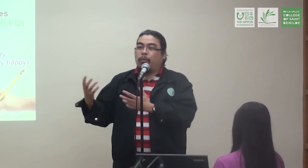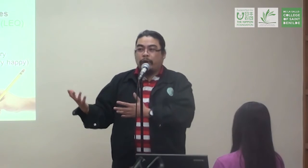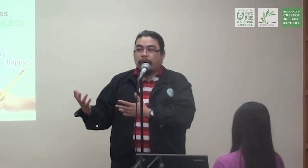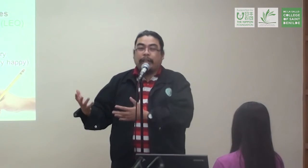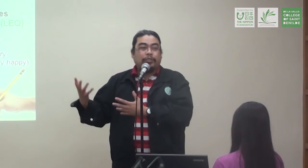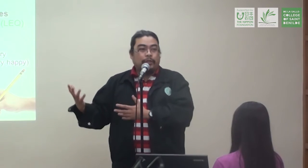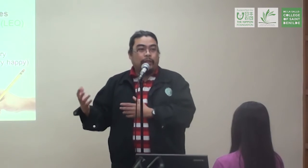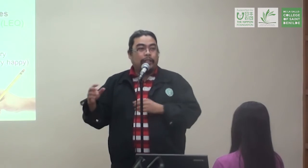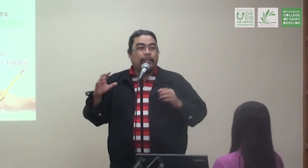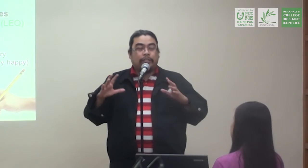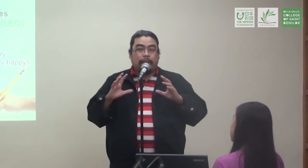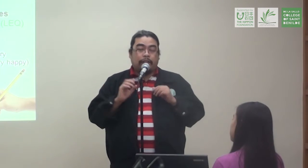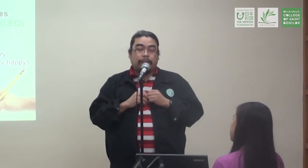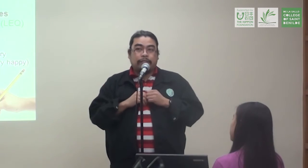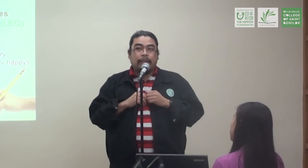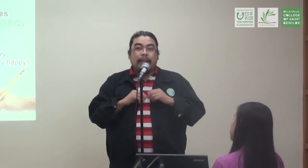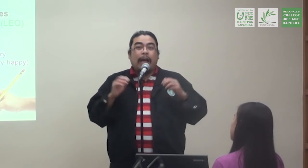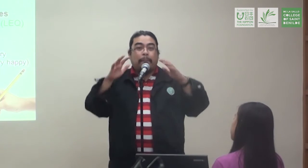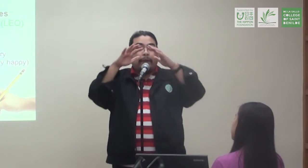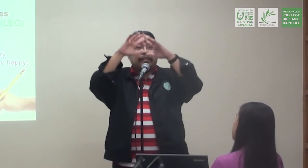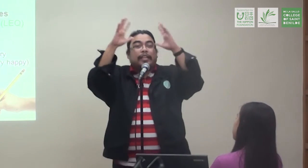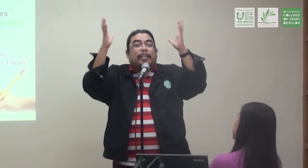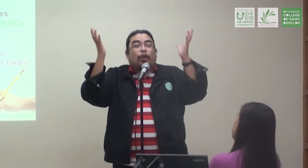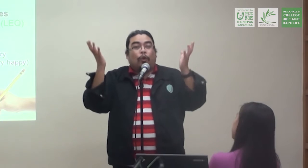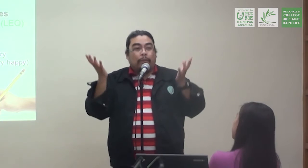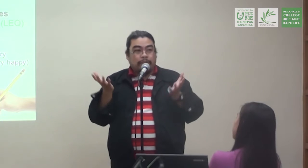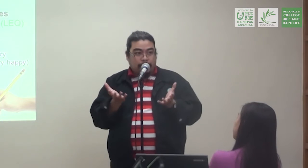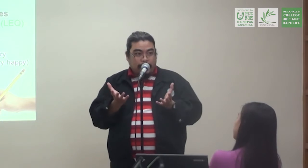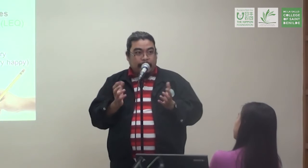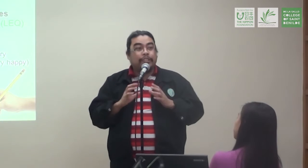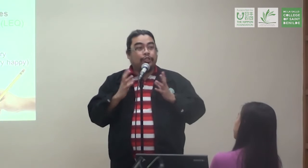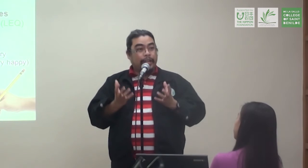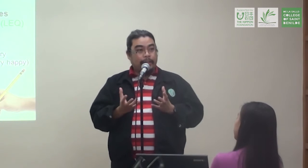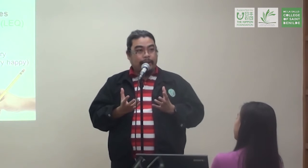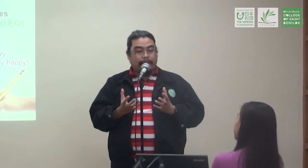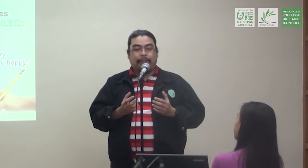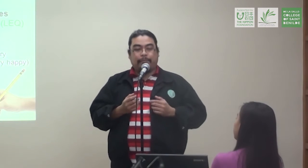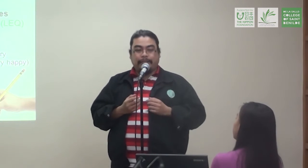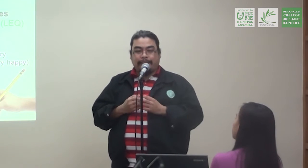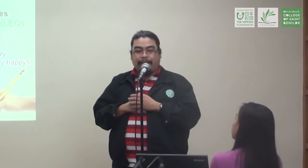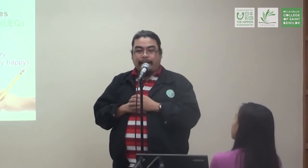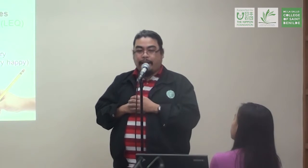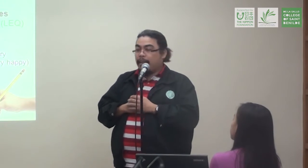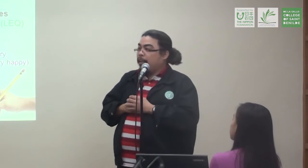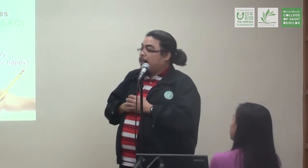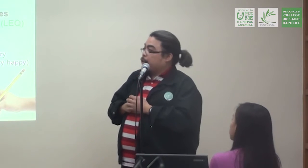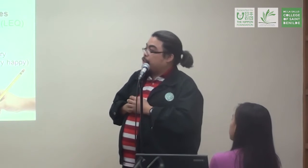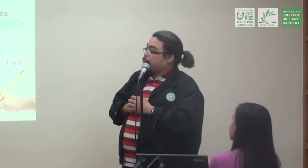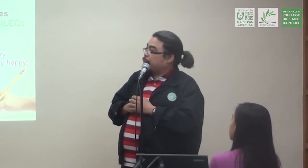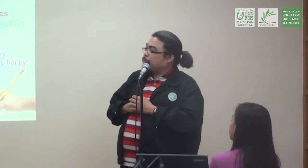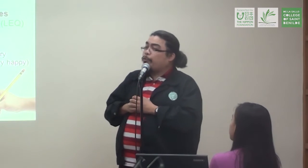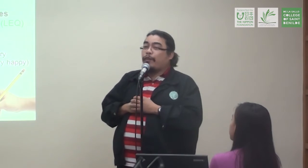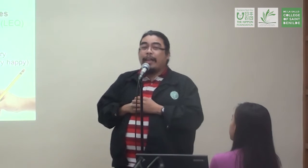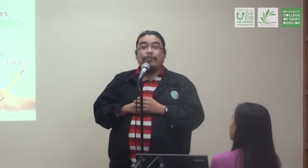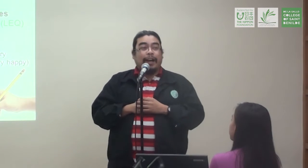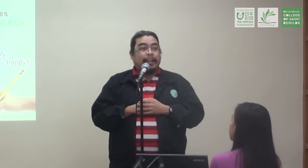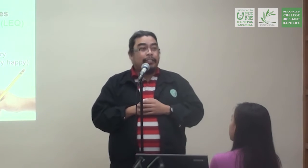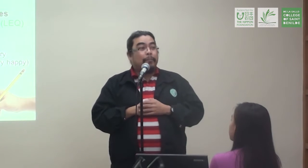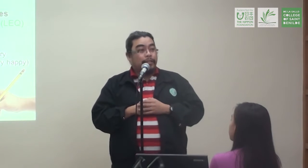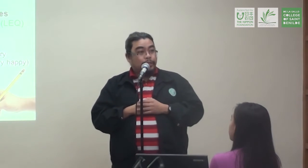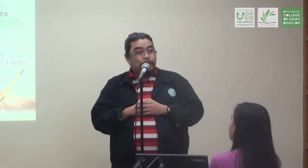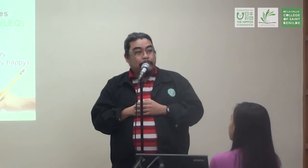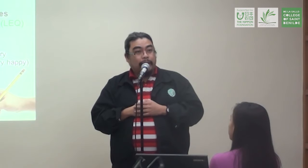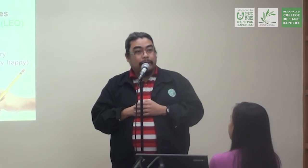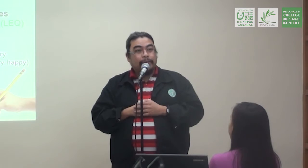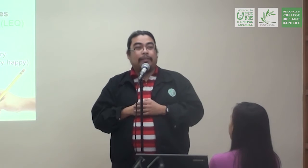about your work? And so on. It's happiness in a global scale, in general, basically. So it's just a